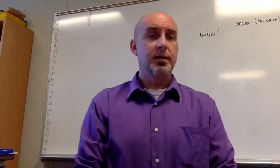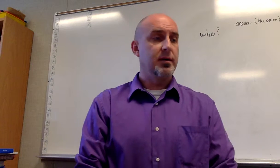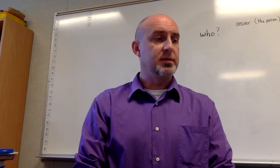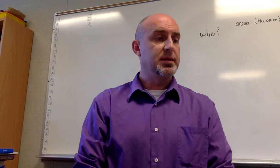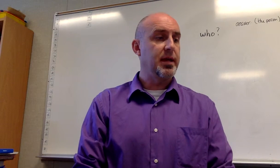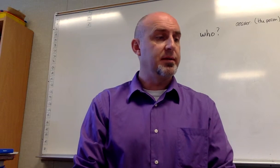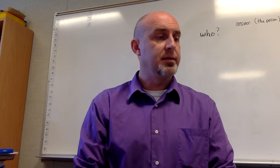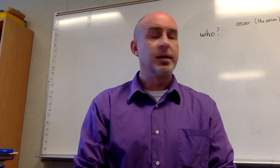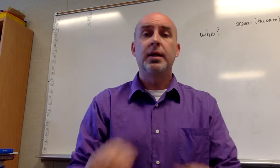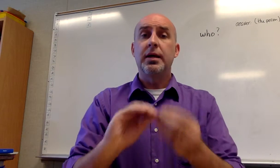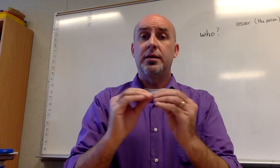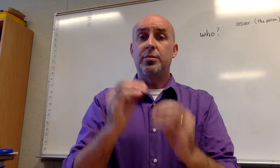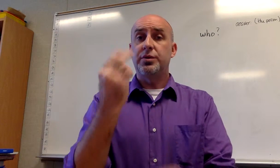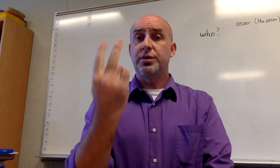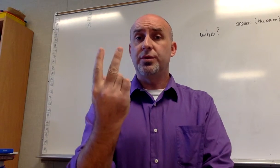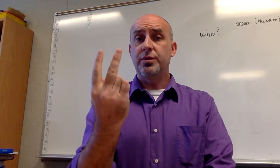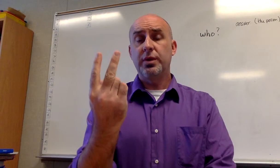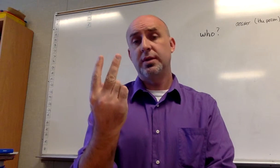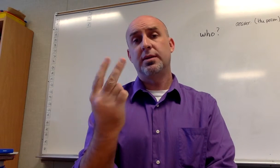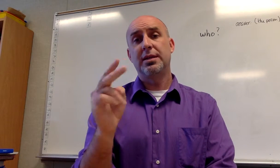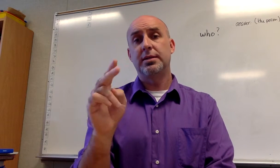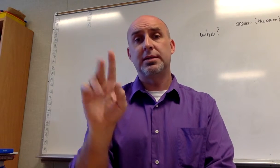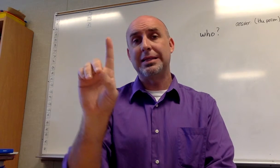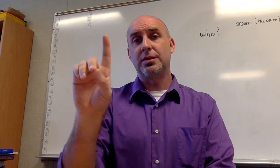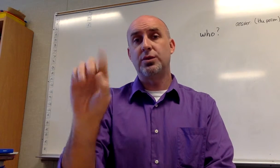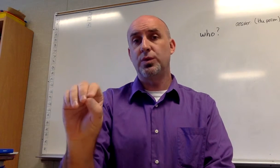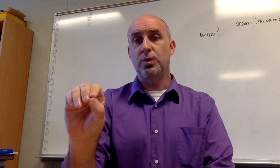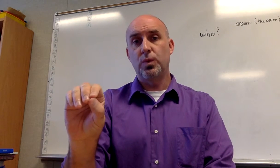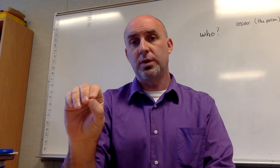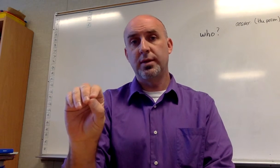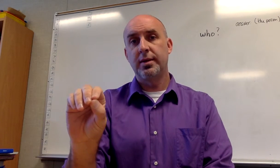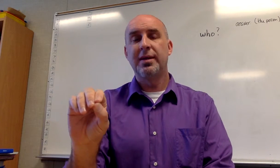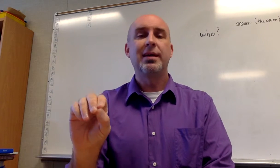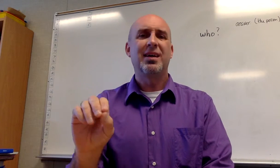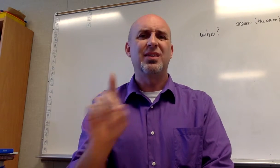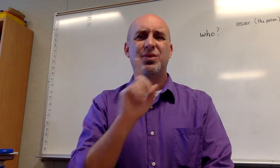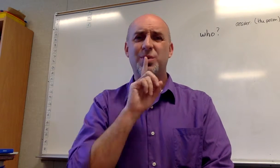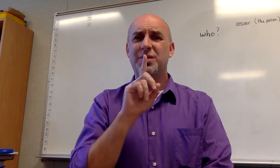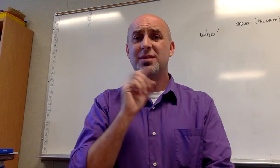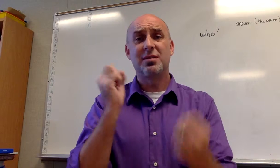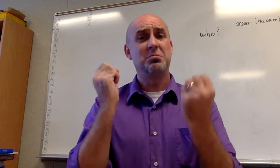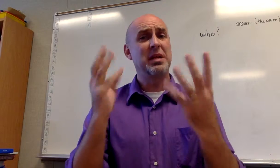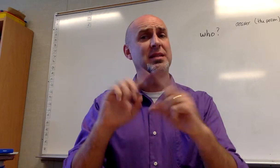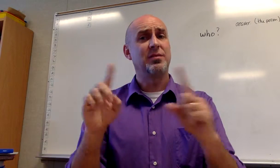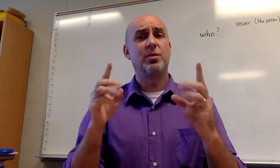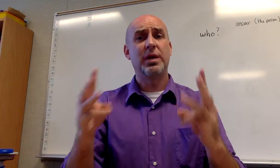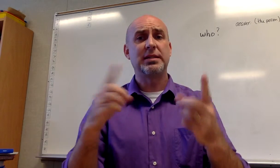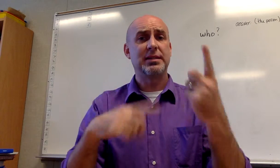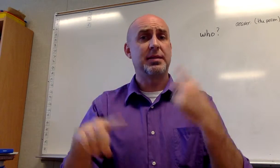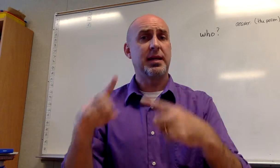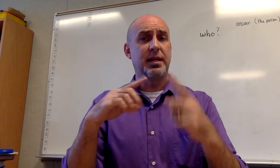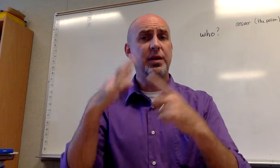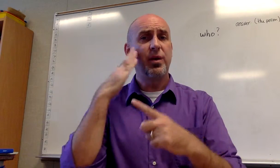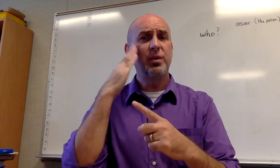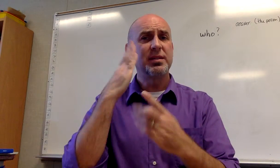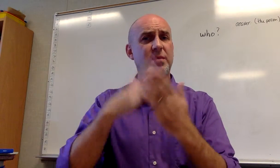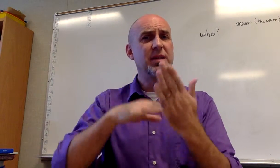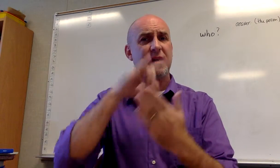of the sign. Number 2 is do. And the truth is there are many different ways to sign it. I know that some of the